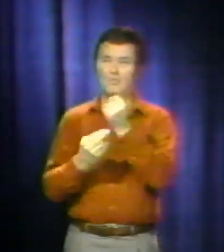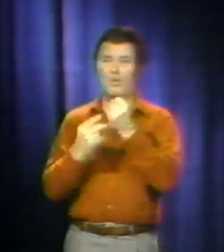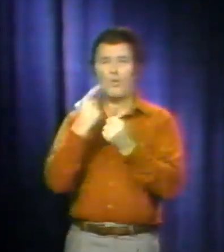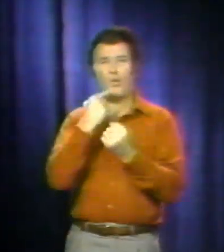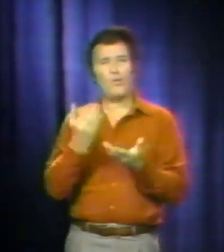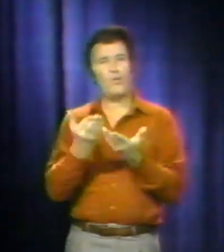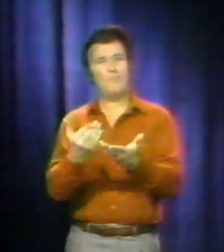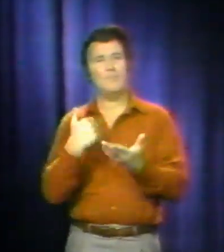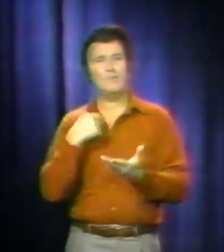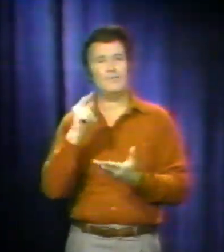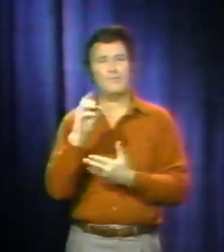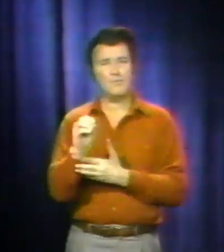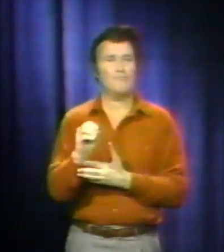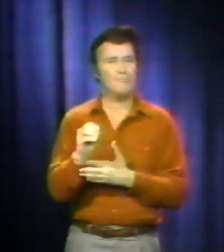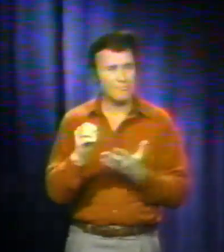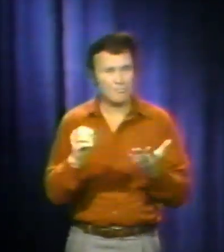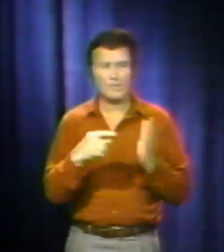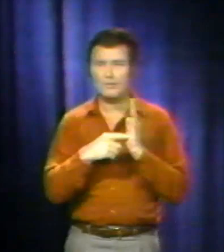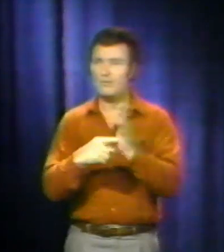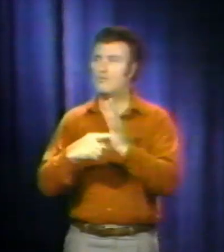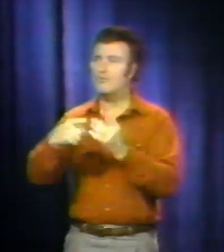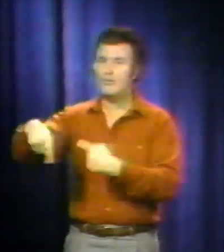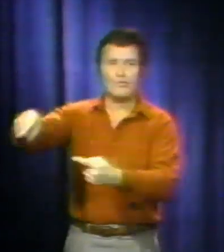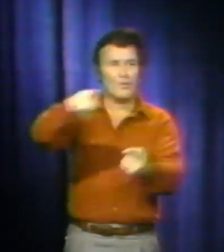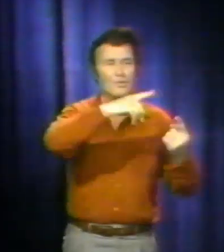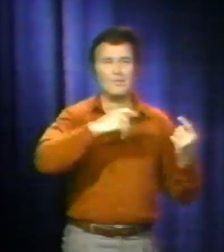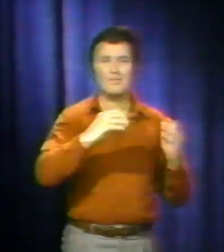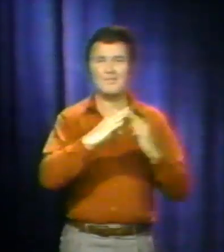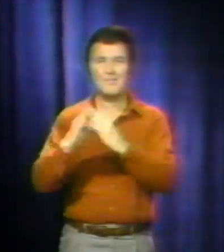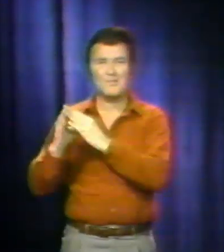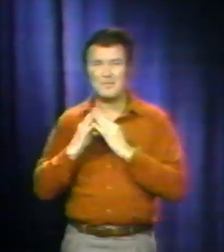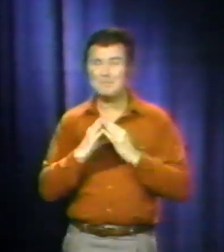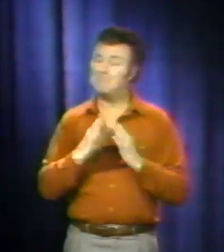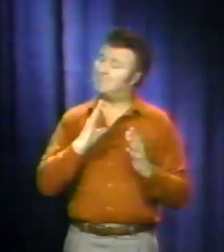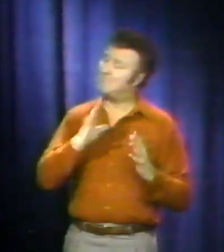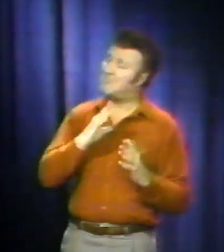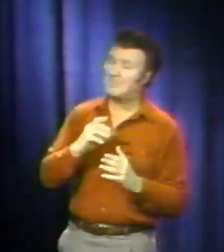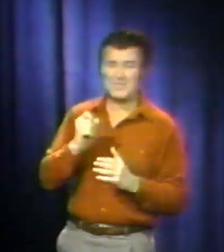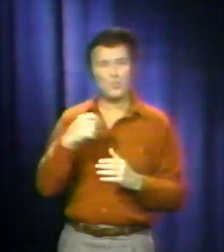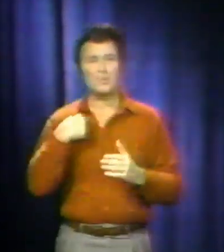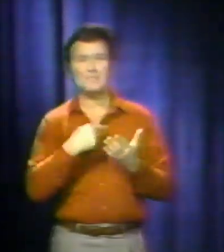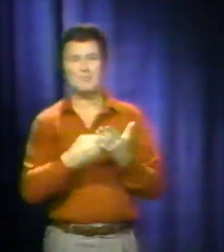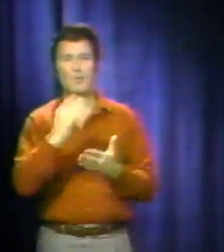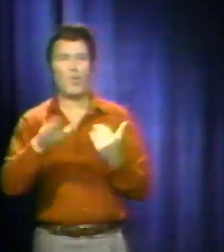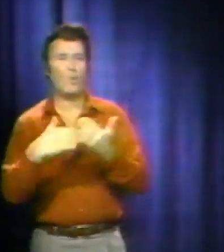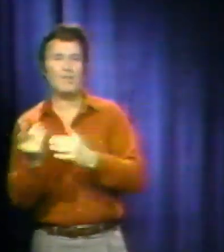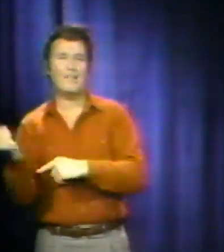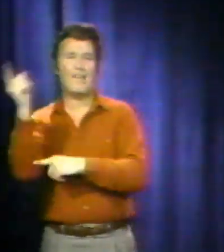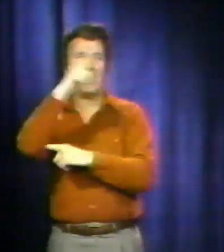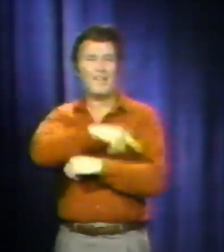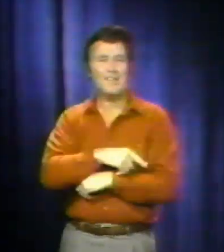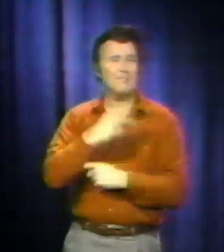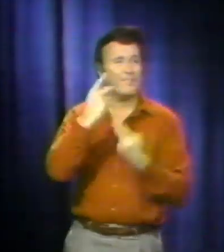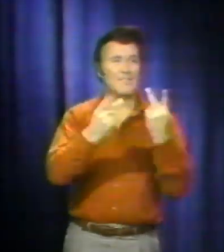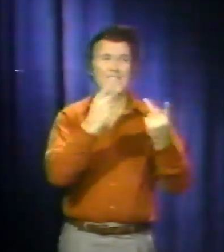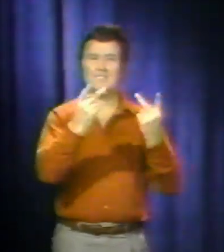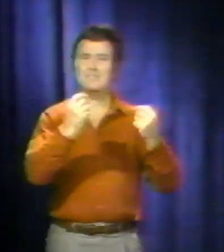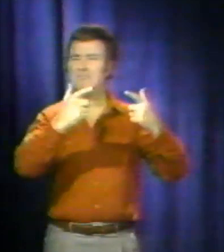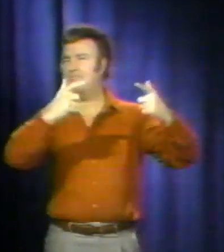couple, who offered me to show me around town. Fine. So we spent the whole